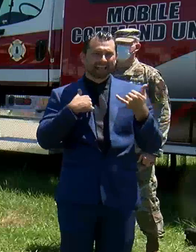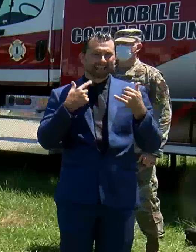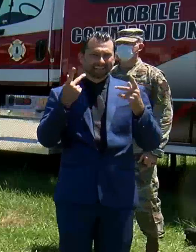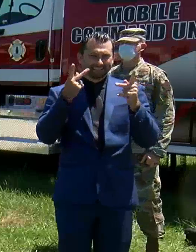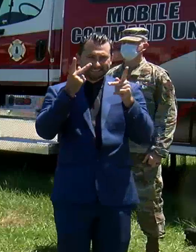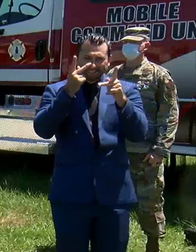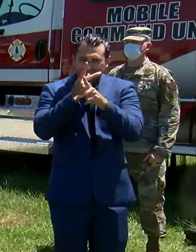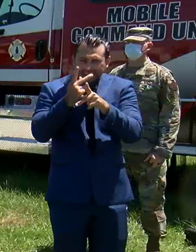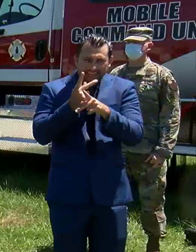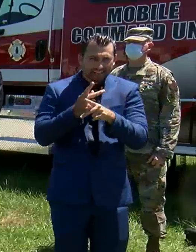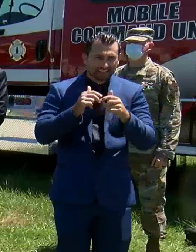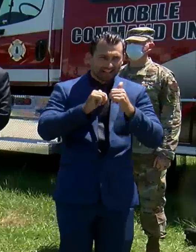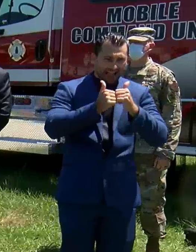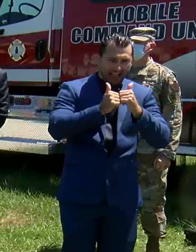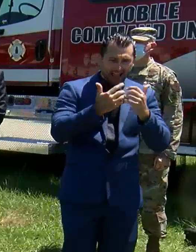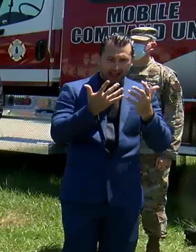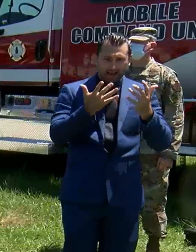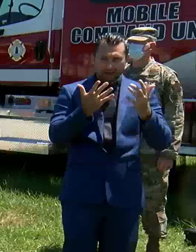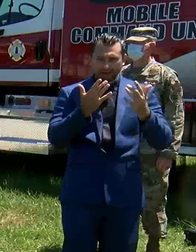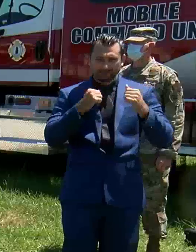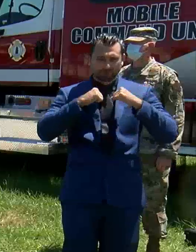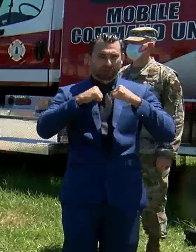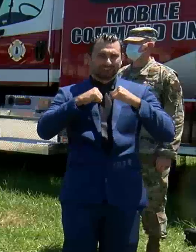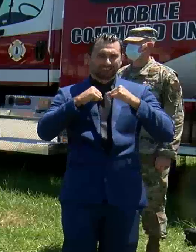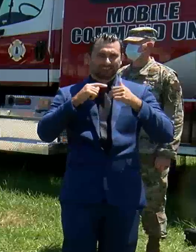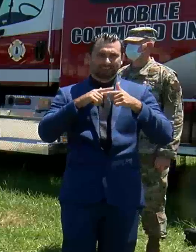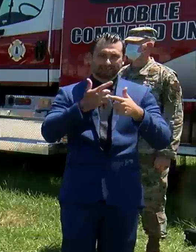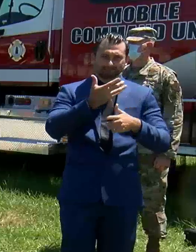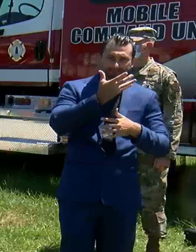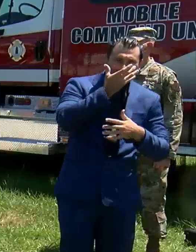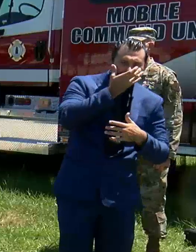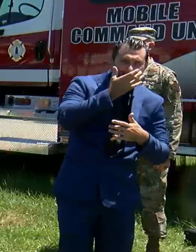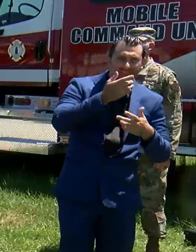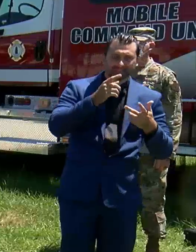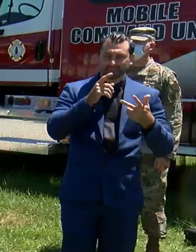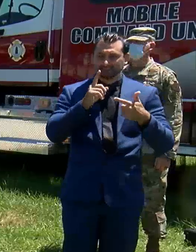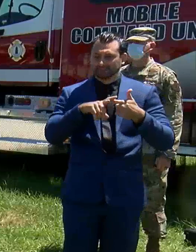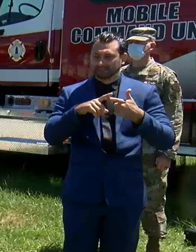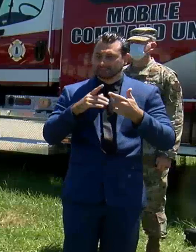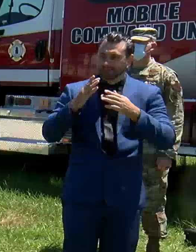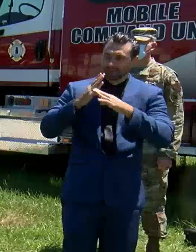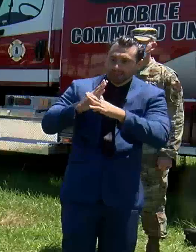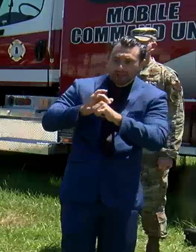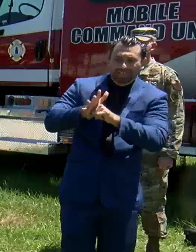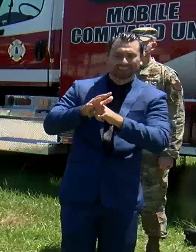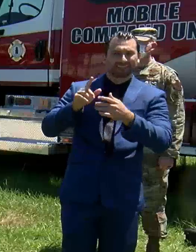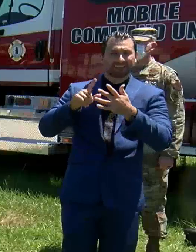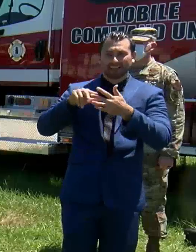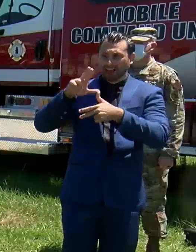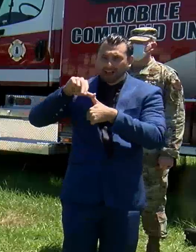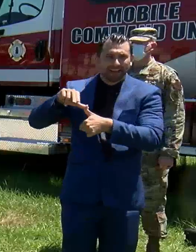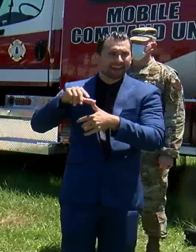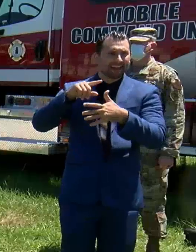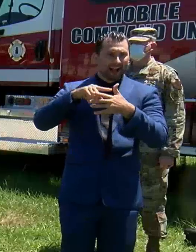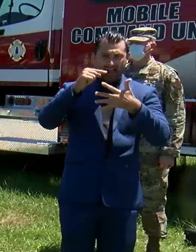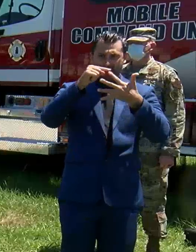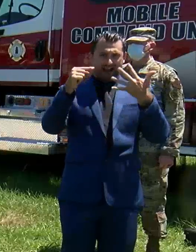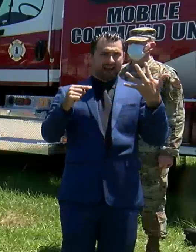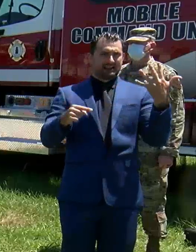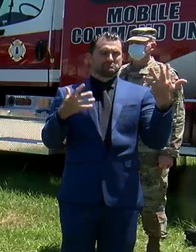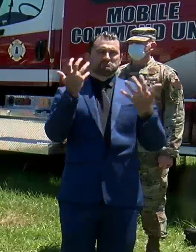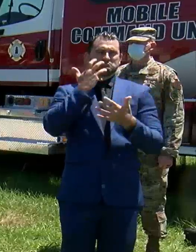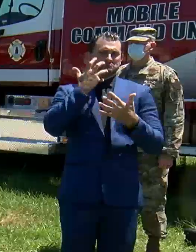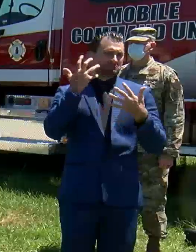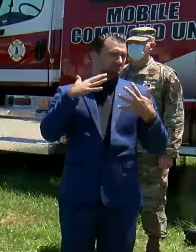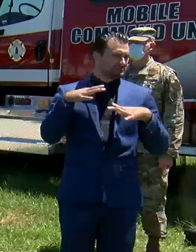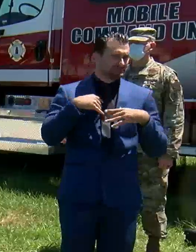of crunch that was happening with this worldwide, we now know China was hoarding a lot of supplies for itself. It was challenging, but Jared's